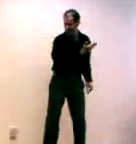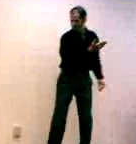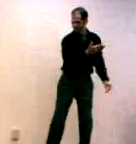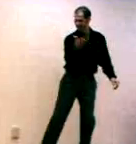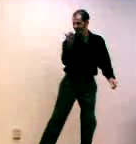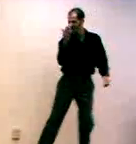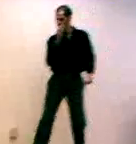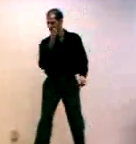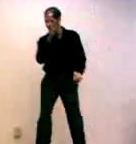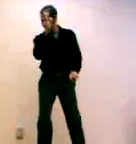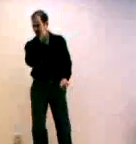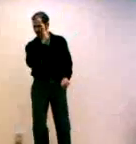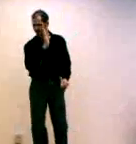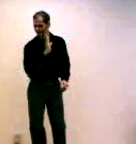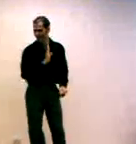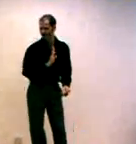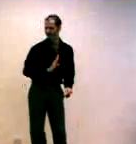Before the Lord.